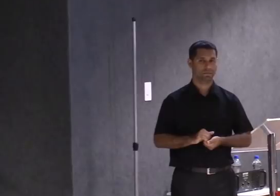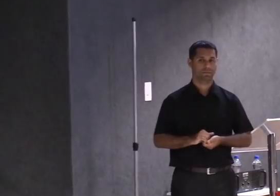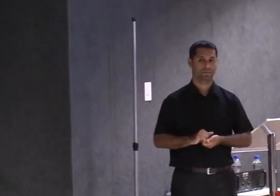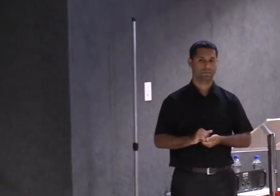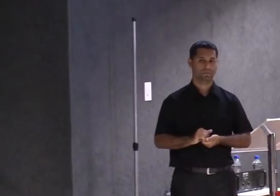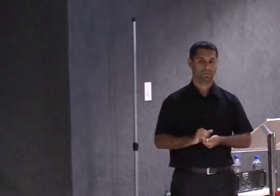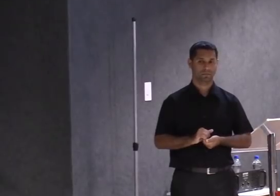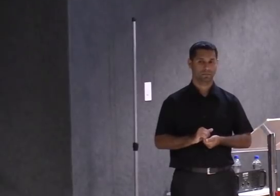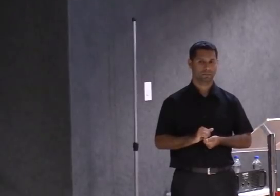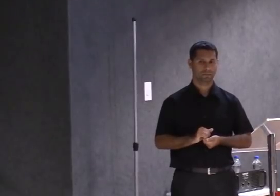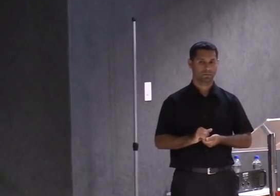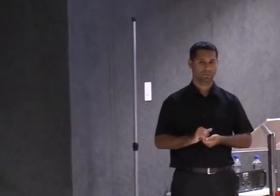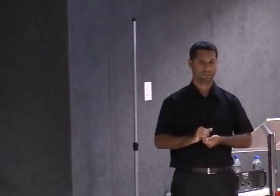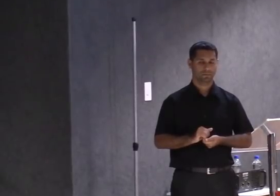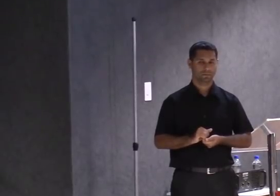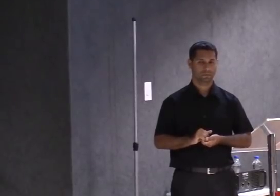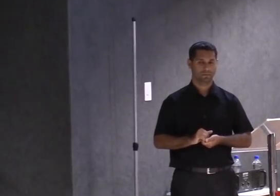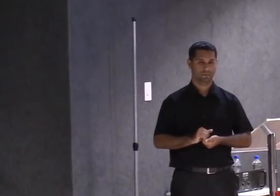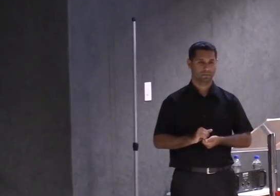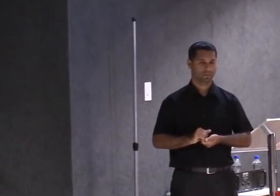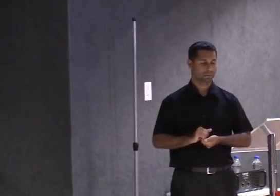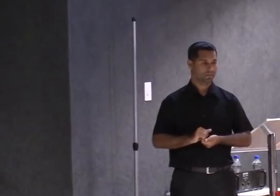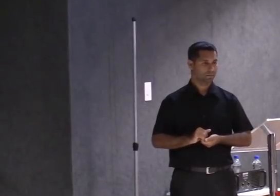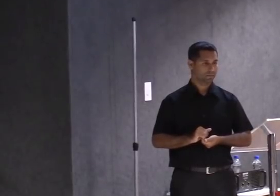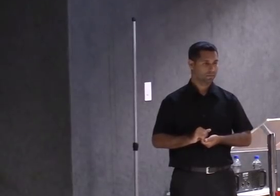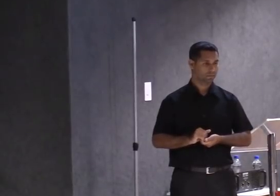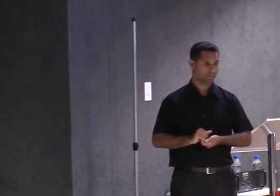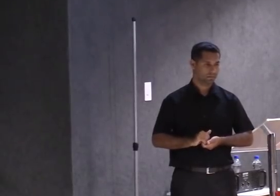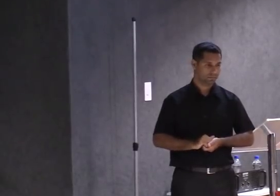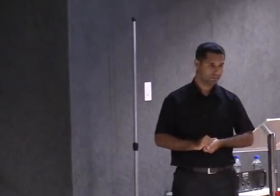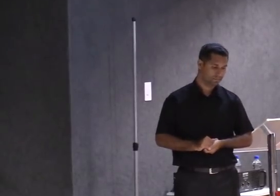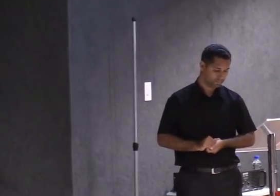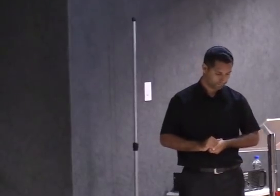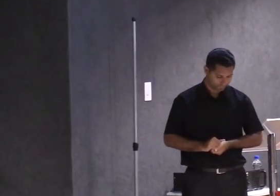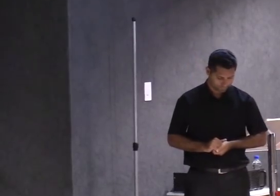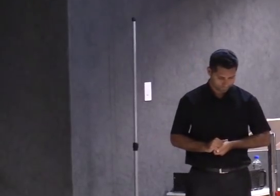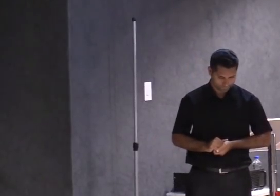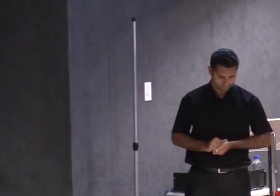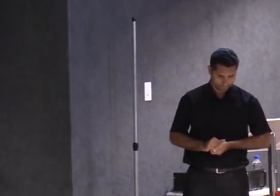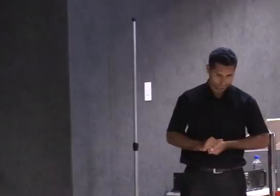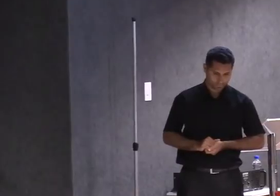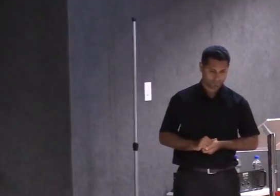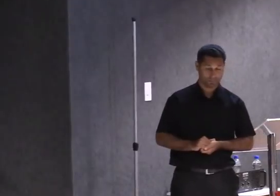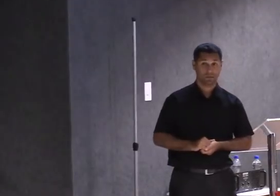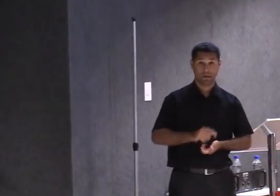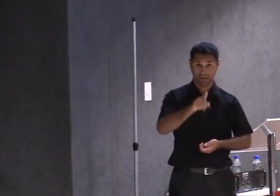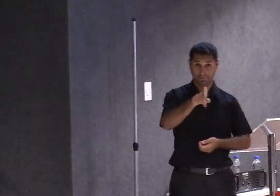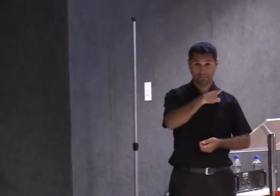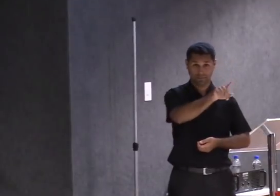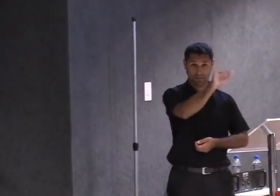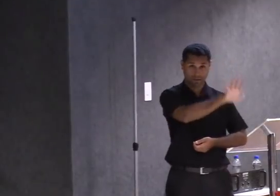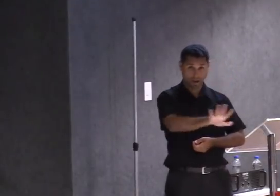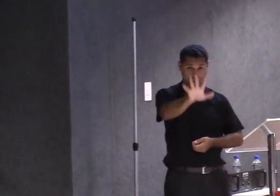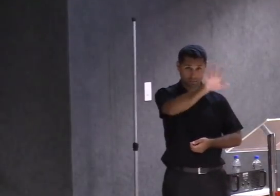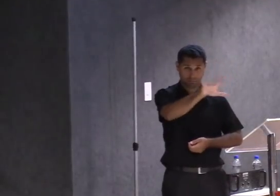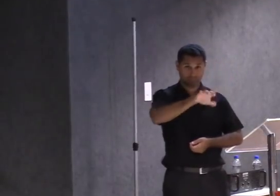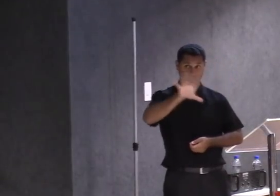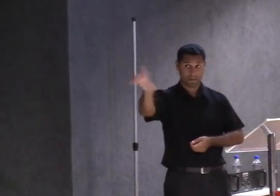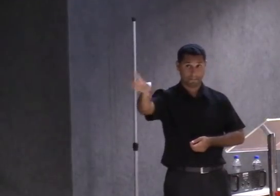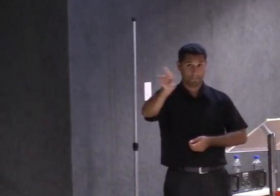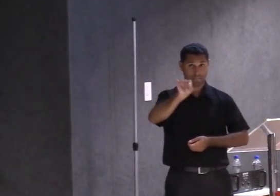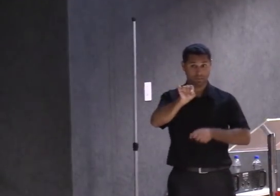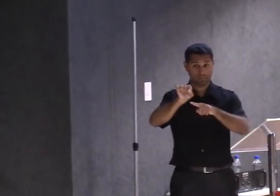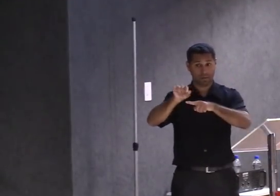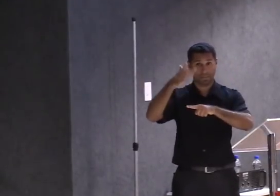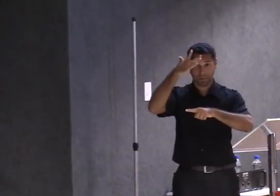been researching how learning happens in the future. Essa imagem foi coletada por uma pessoa